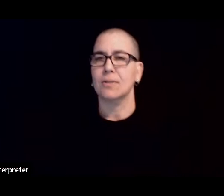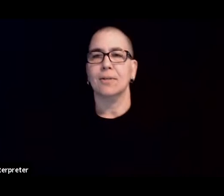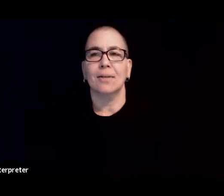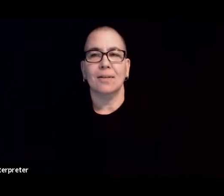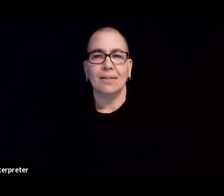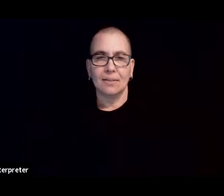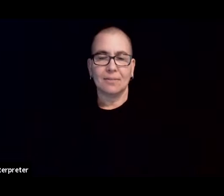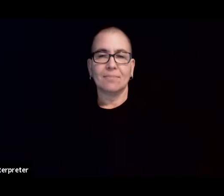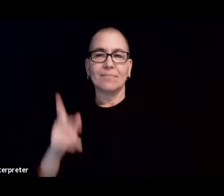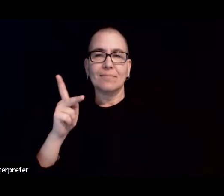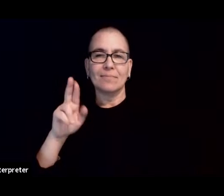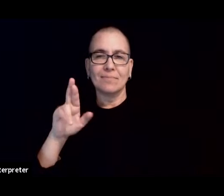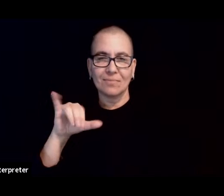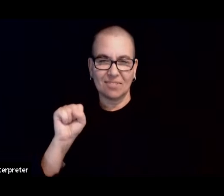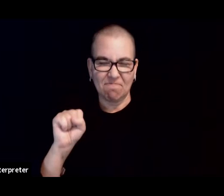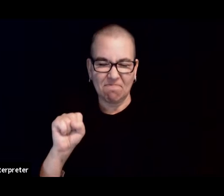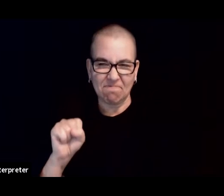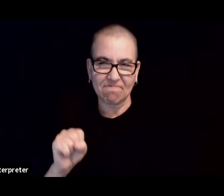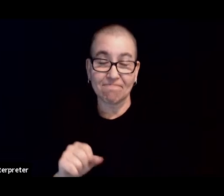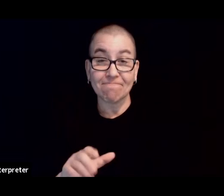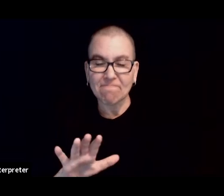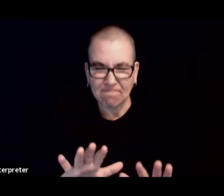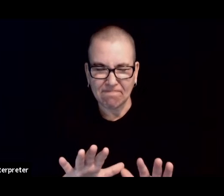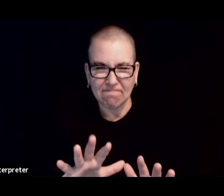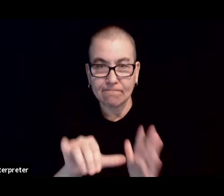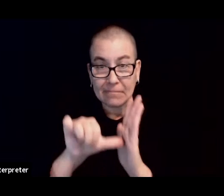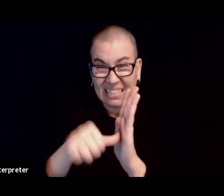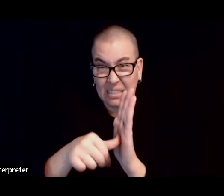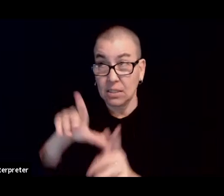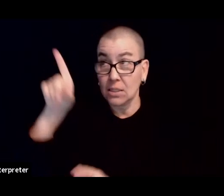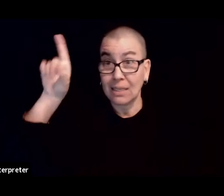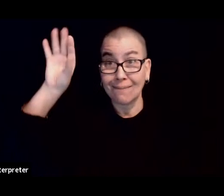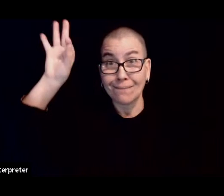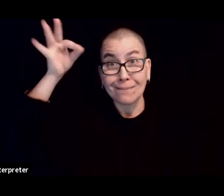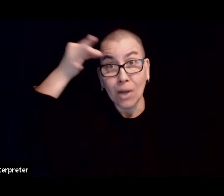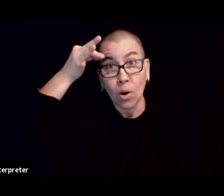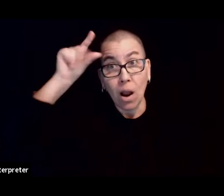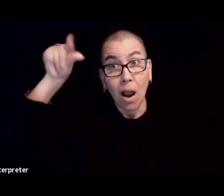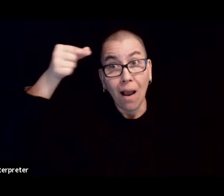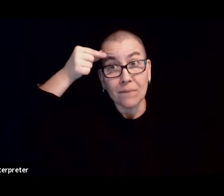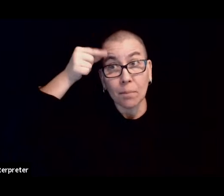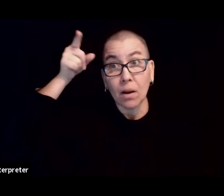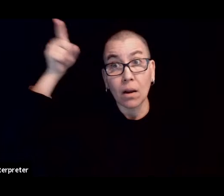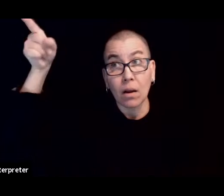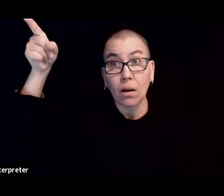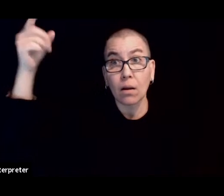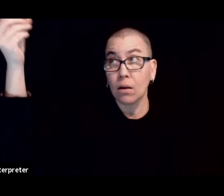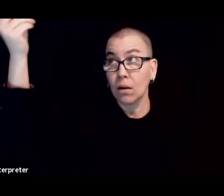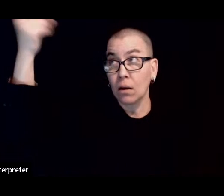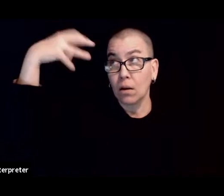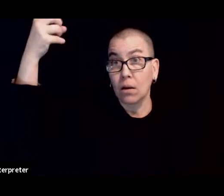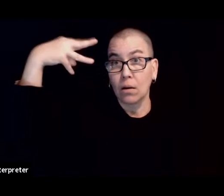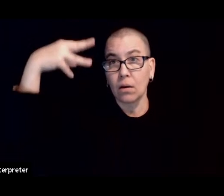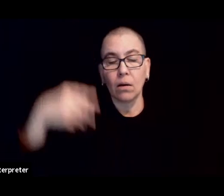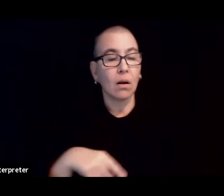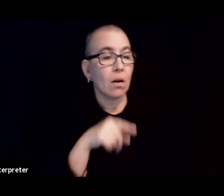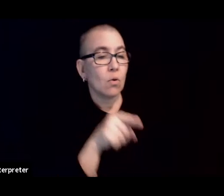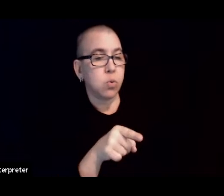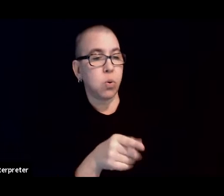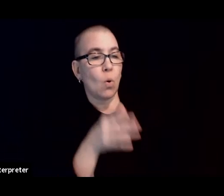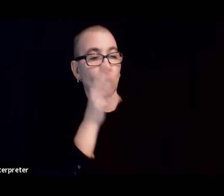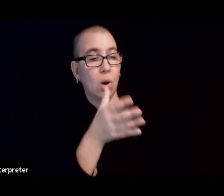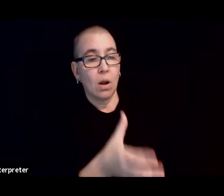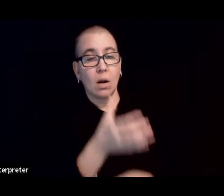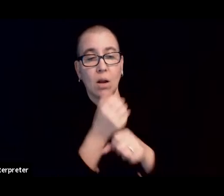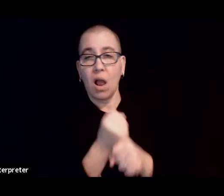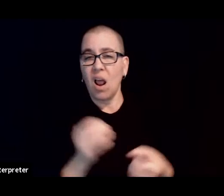in Minnesota, you will receive X number of Pfizer doses in total. And so, you know, now they've said we're going